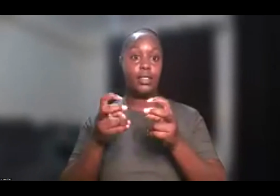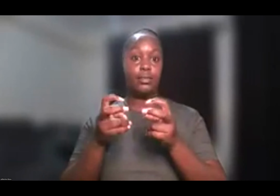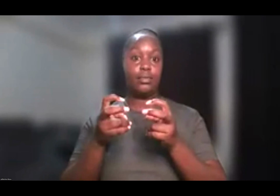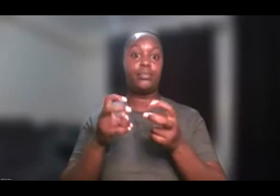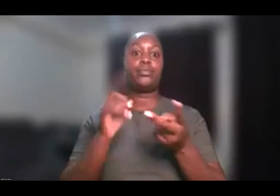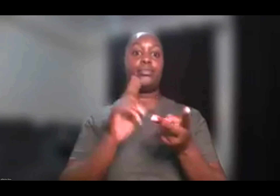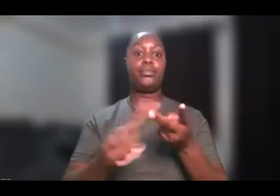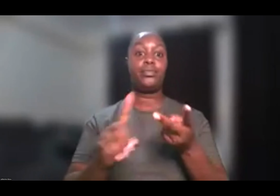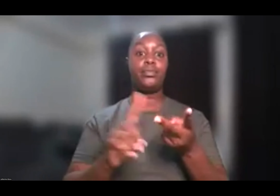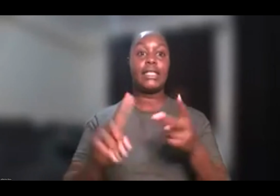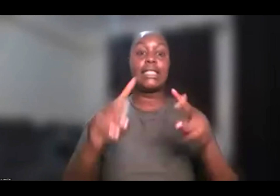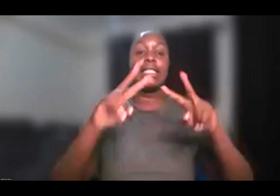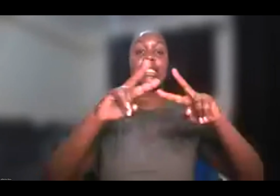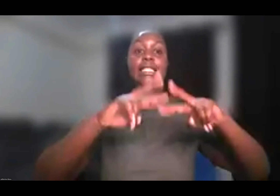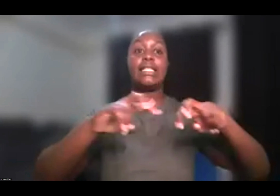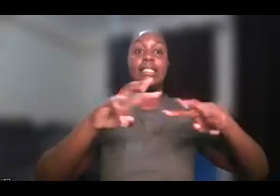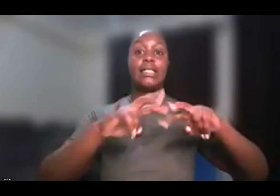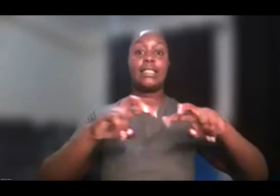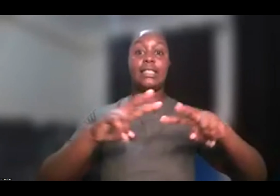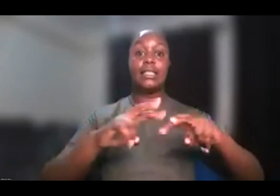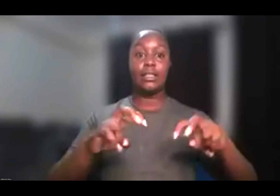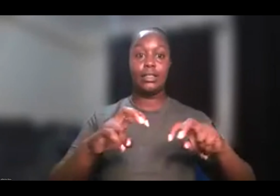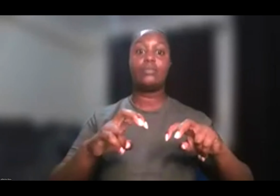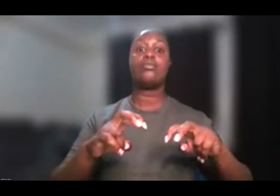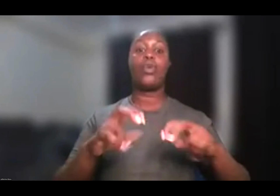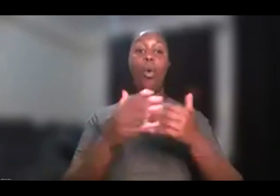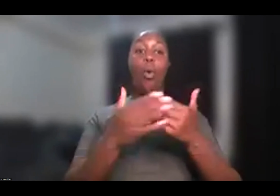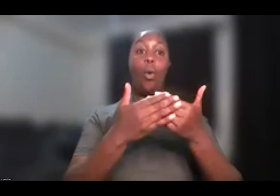on open standard as we are talking about